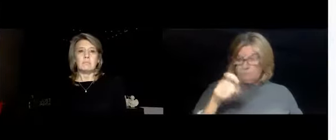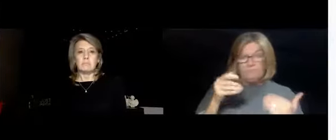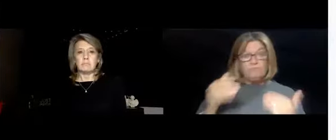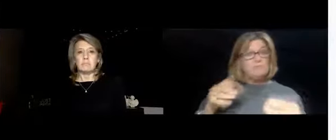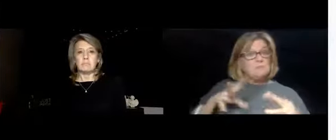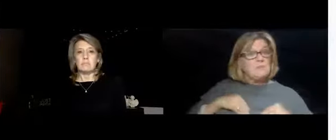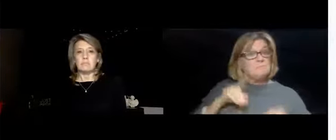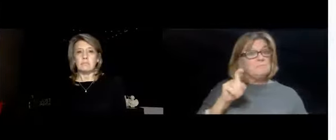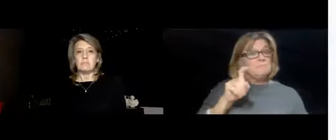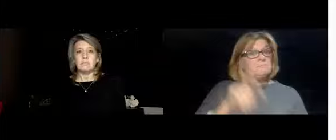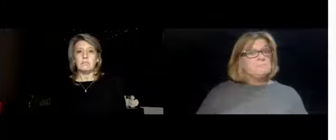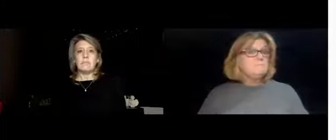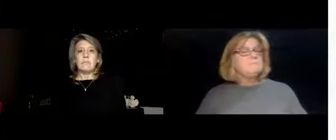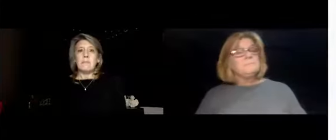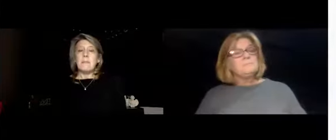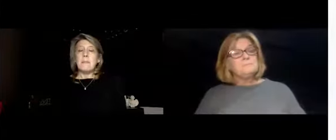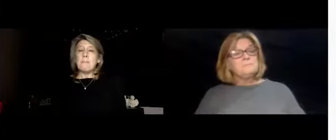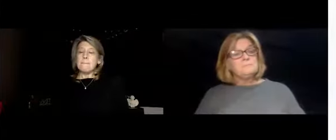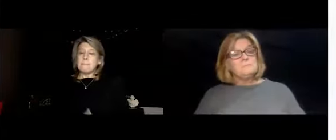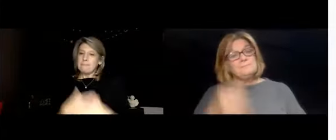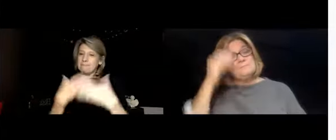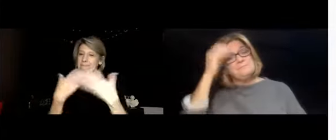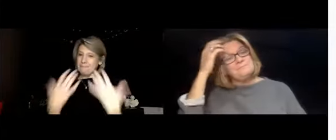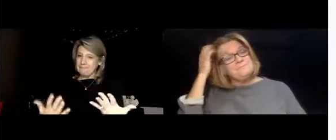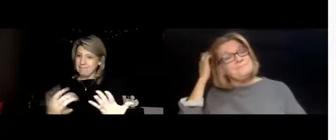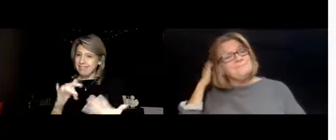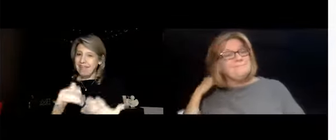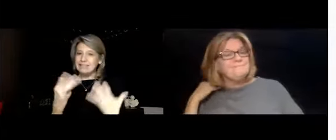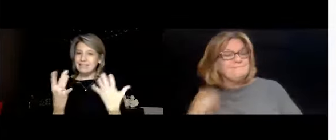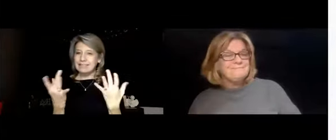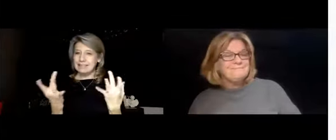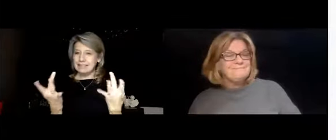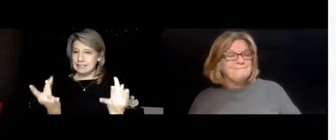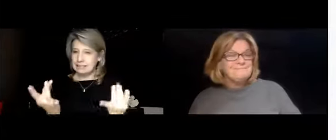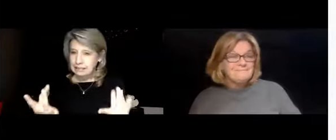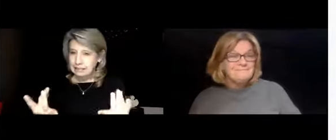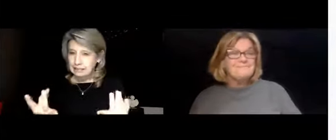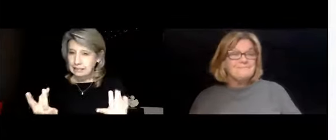don't necessarily have the same type of belief. Do you think they should accept that assignment?